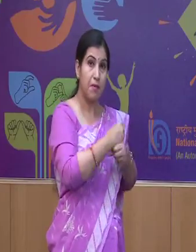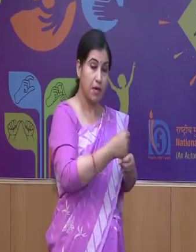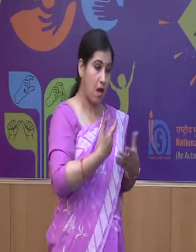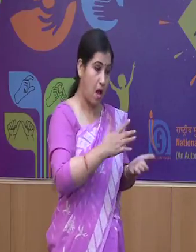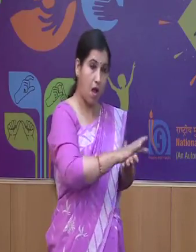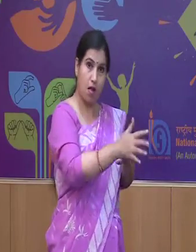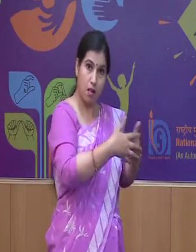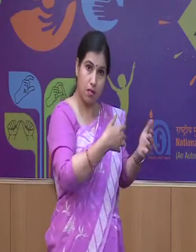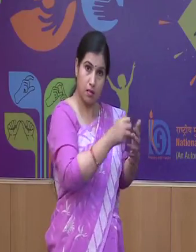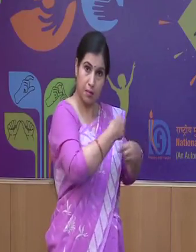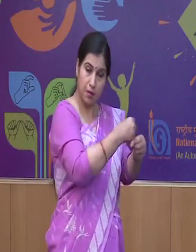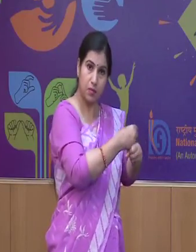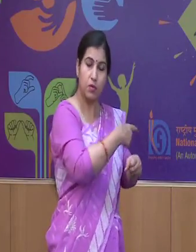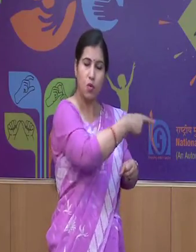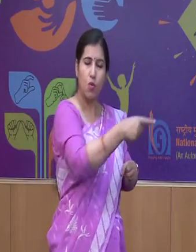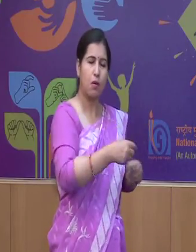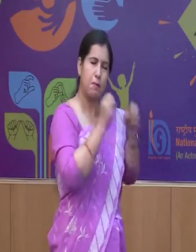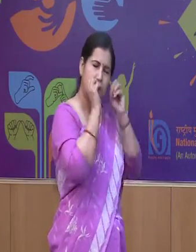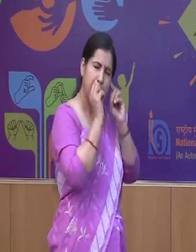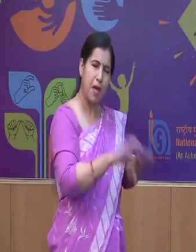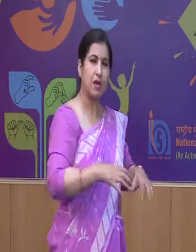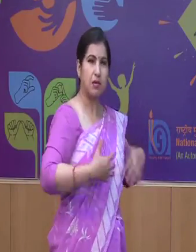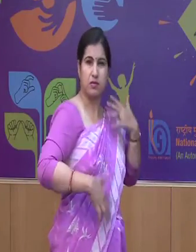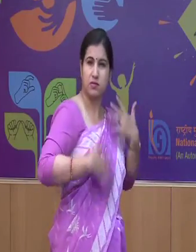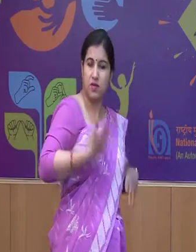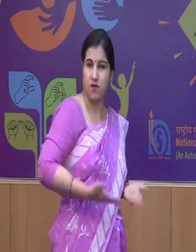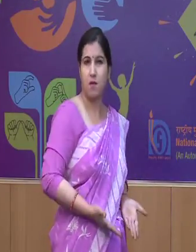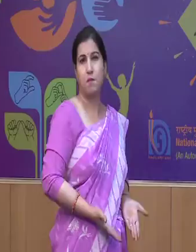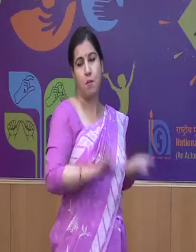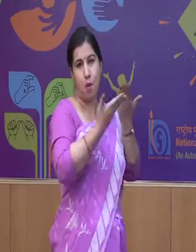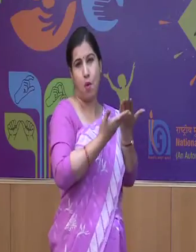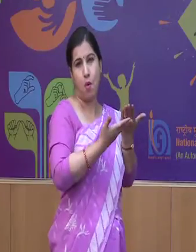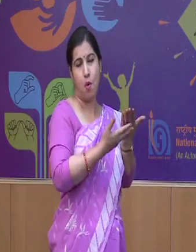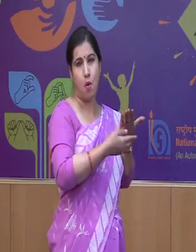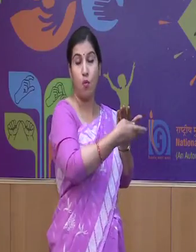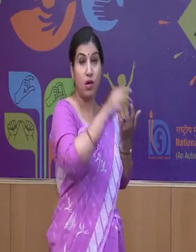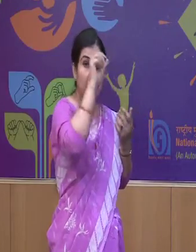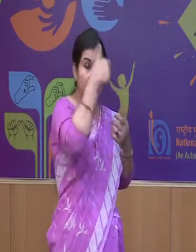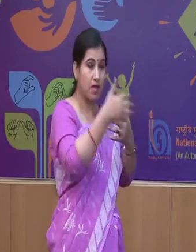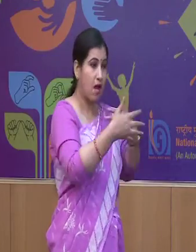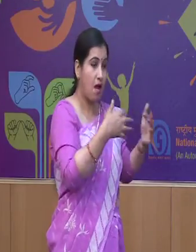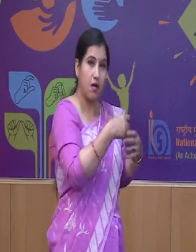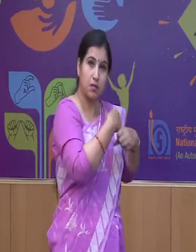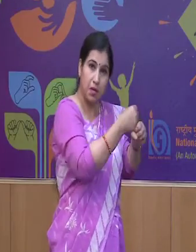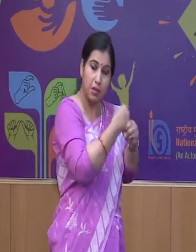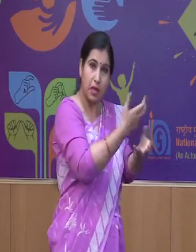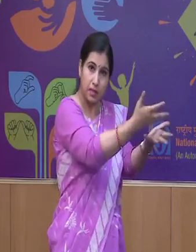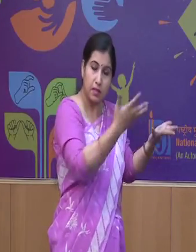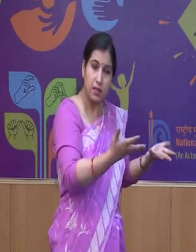industry became so bad that the Indian handmade products could